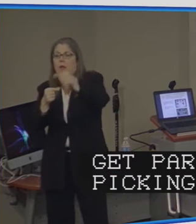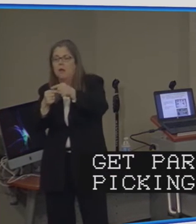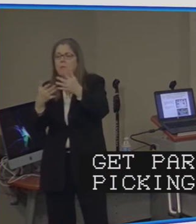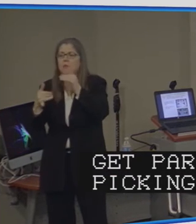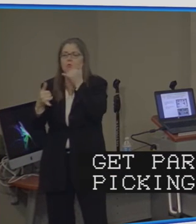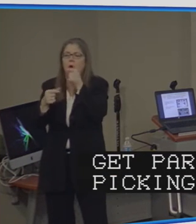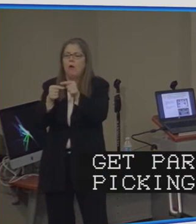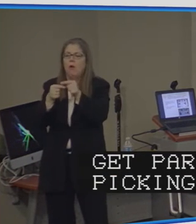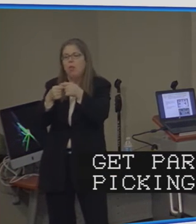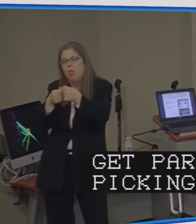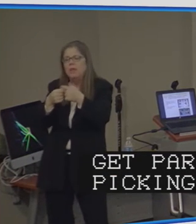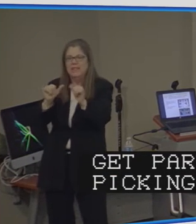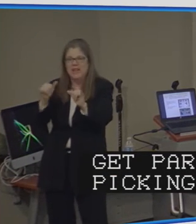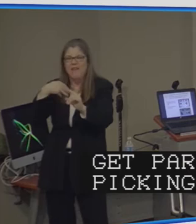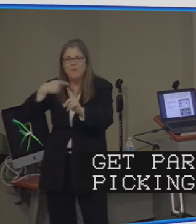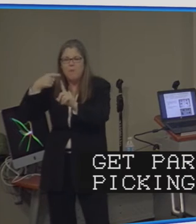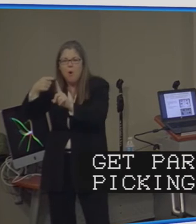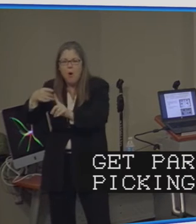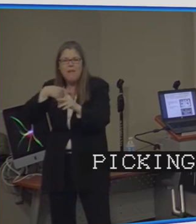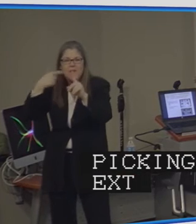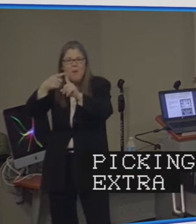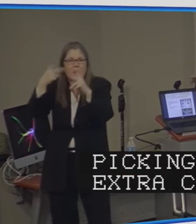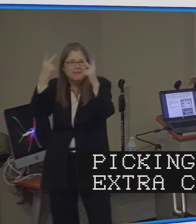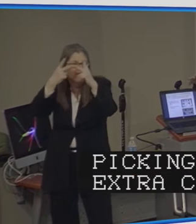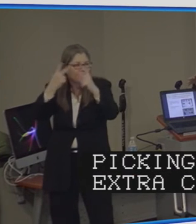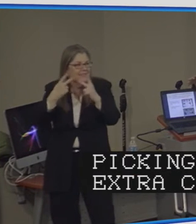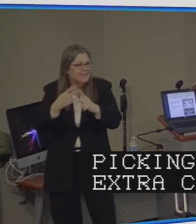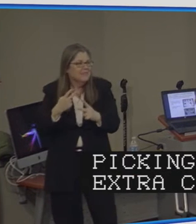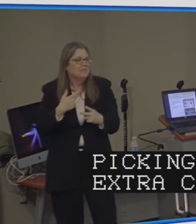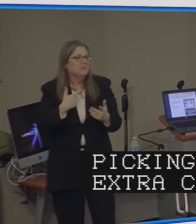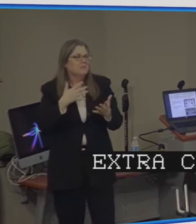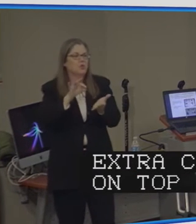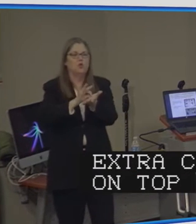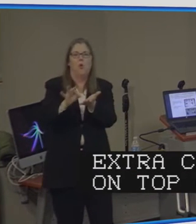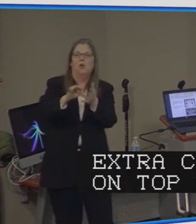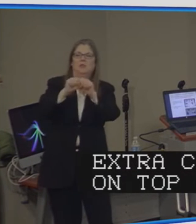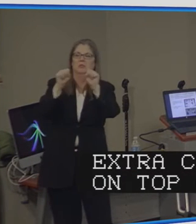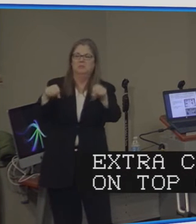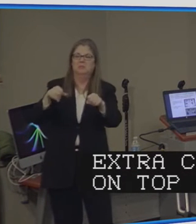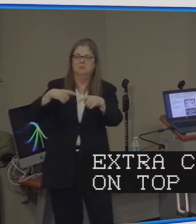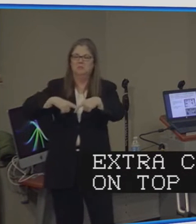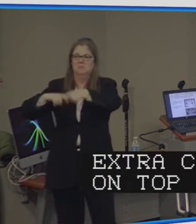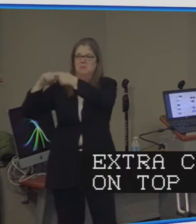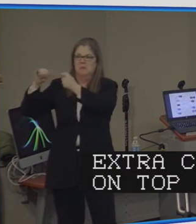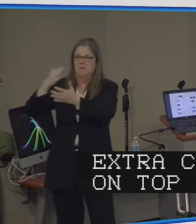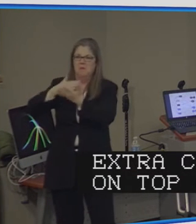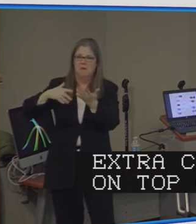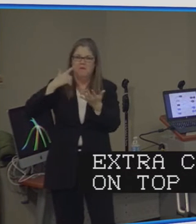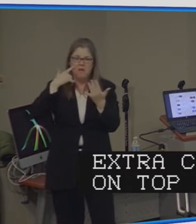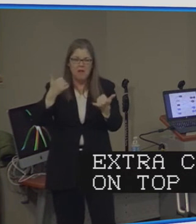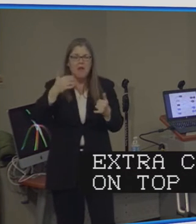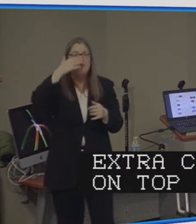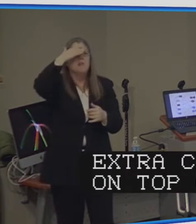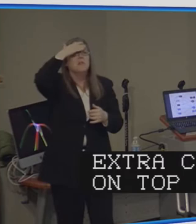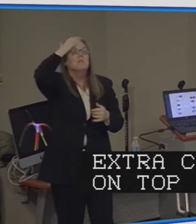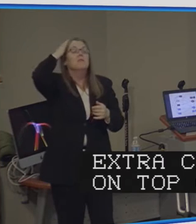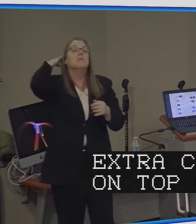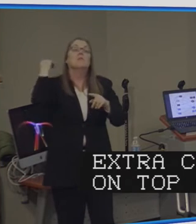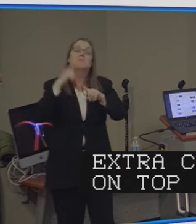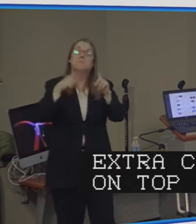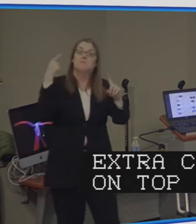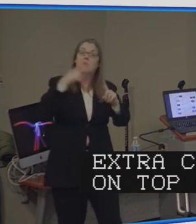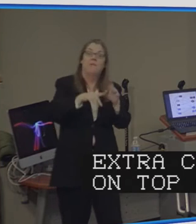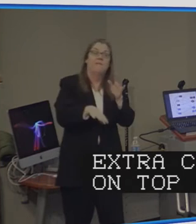wrong angle. And you know, I won't go into the details of the scoring system. But what we did find is